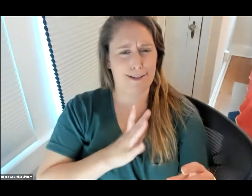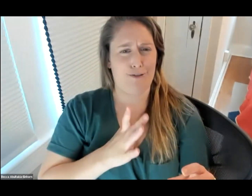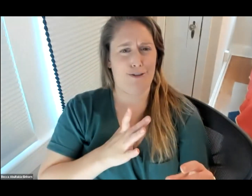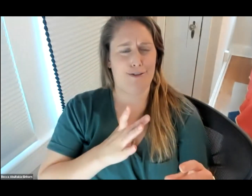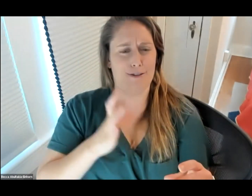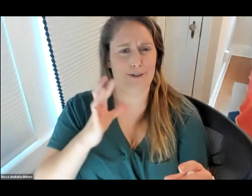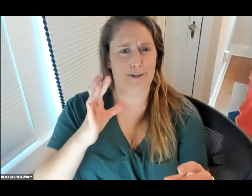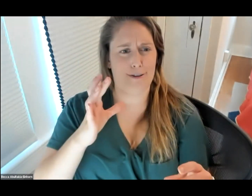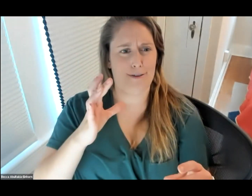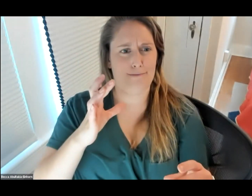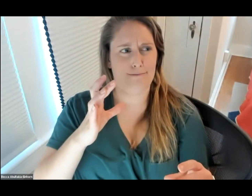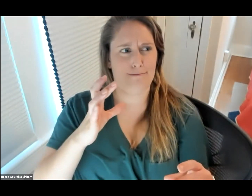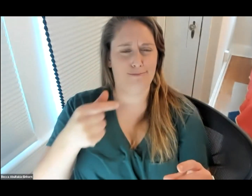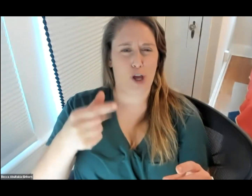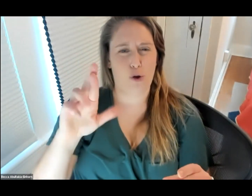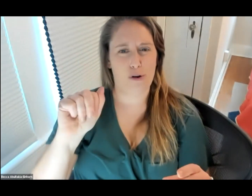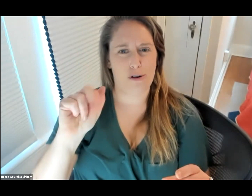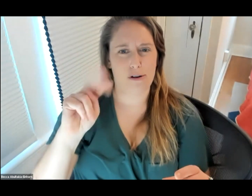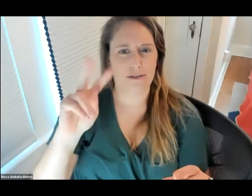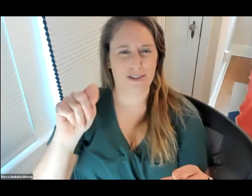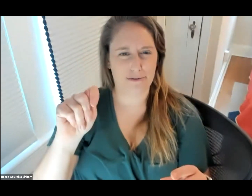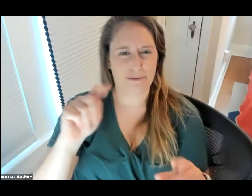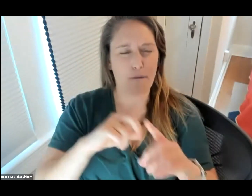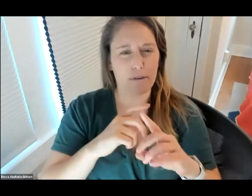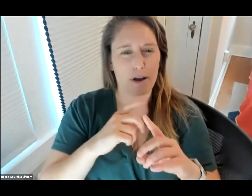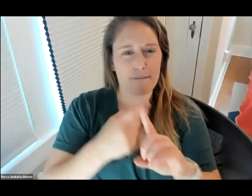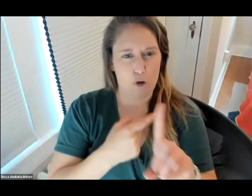Also, Fulbright is a great distinction.